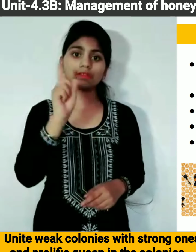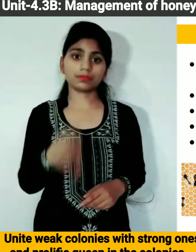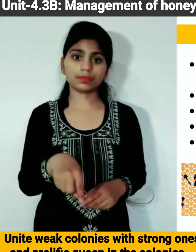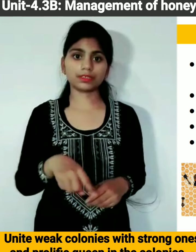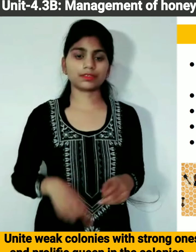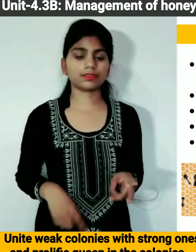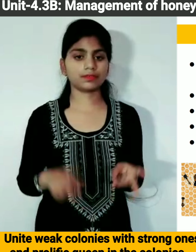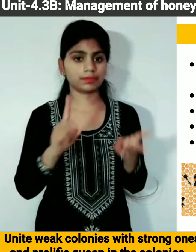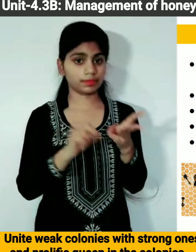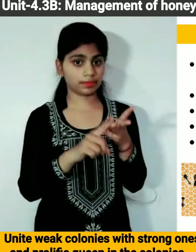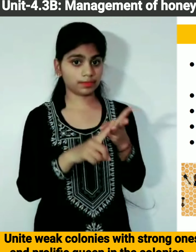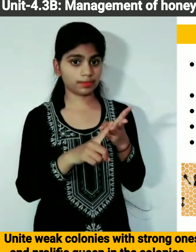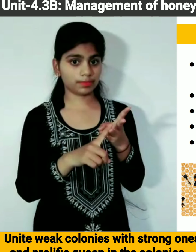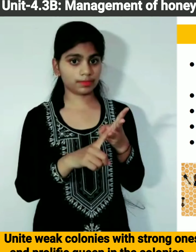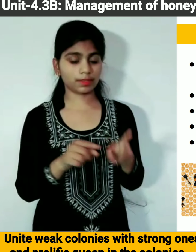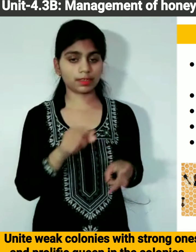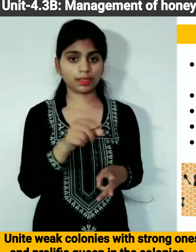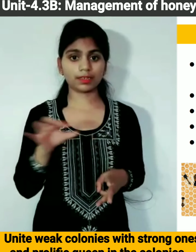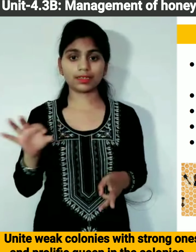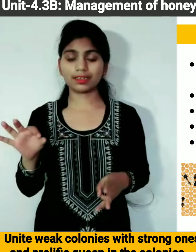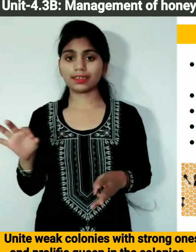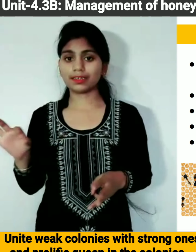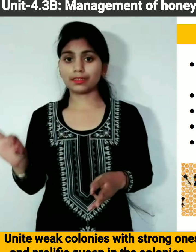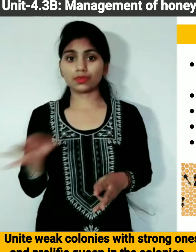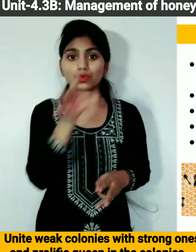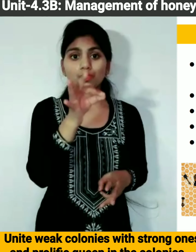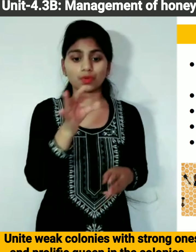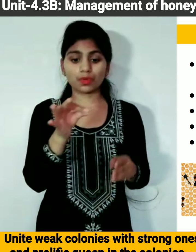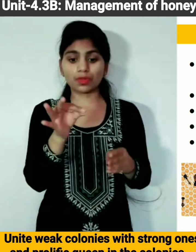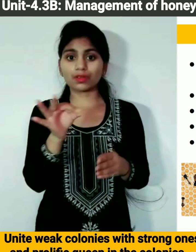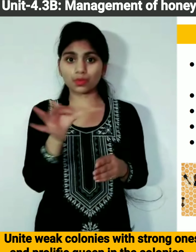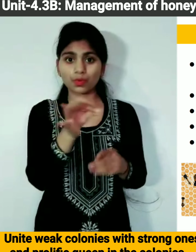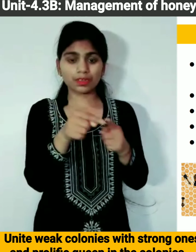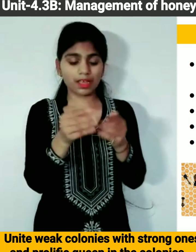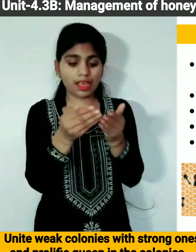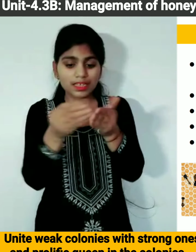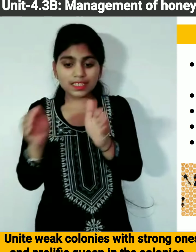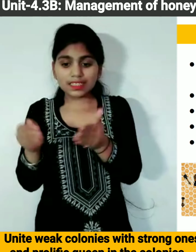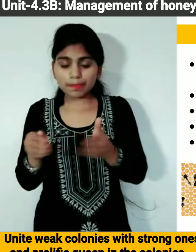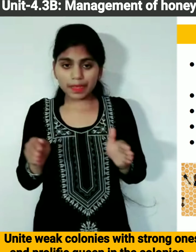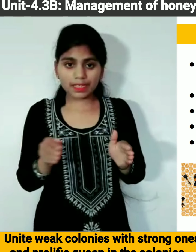Number 3. Provide adequate space.